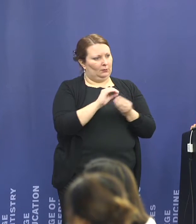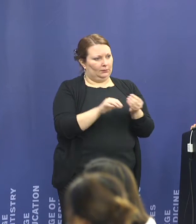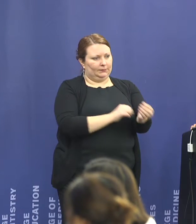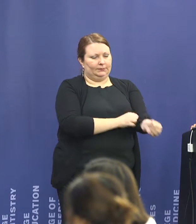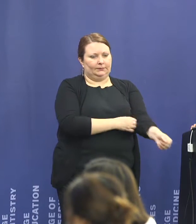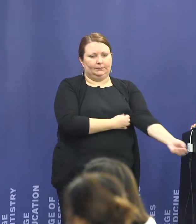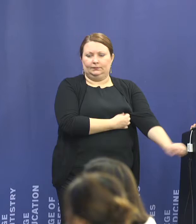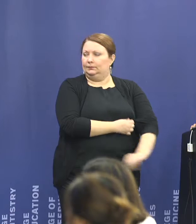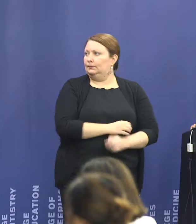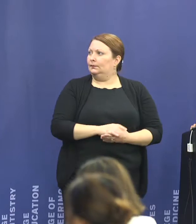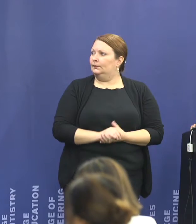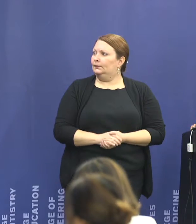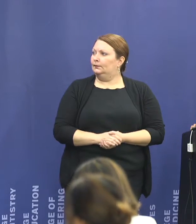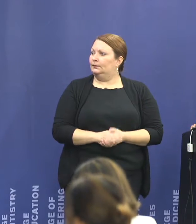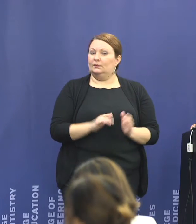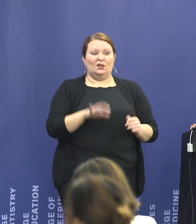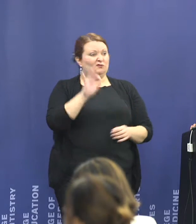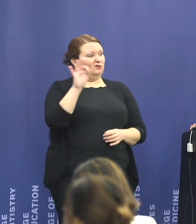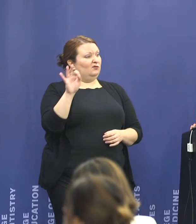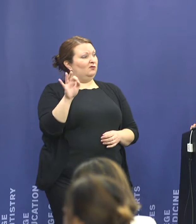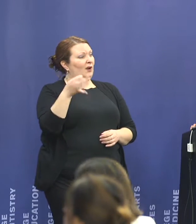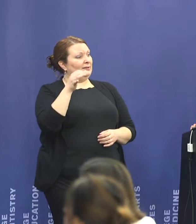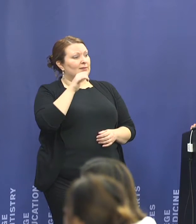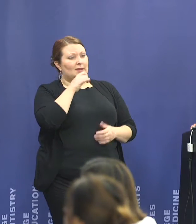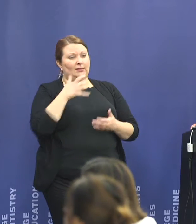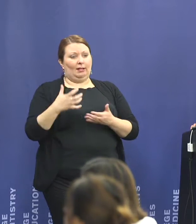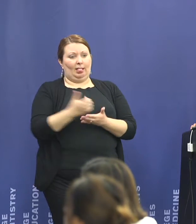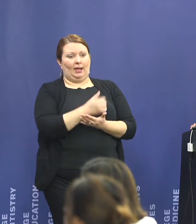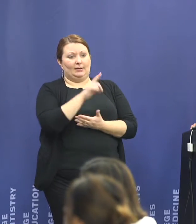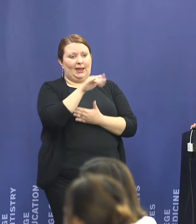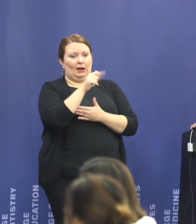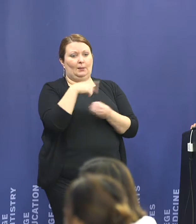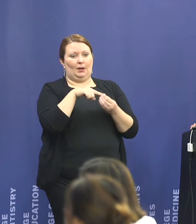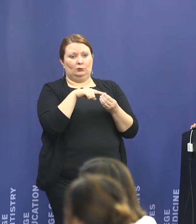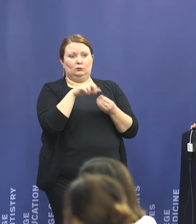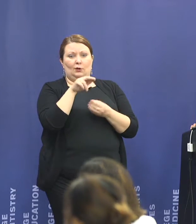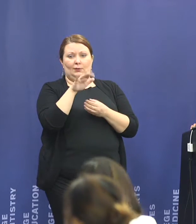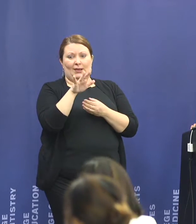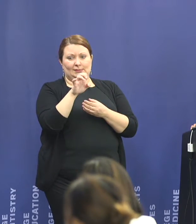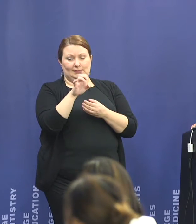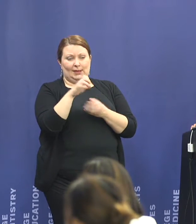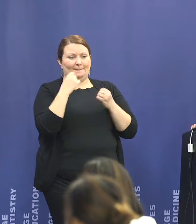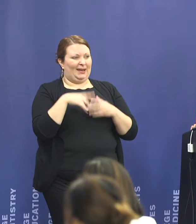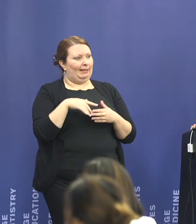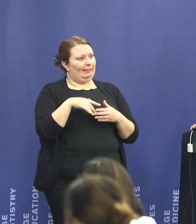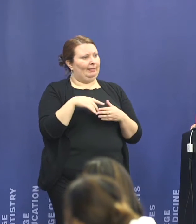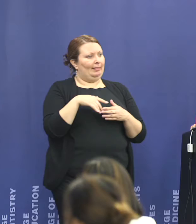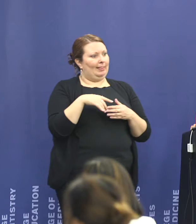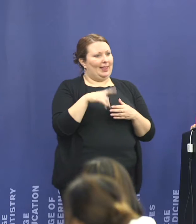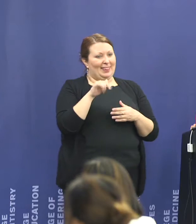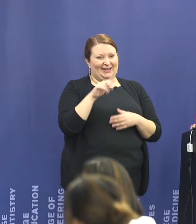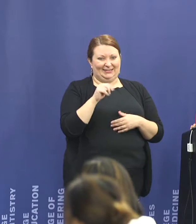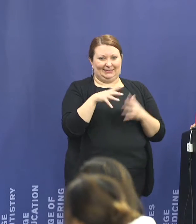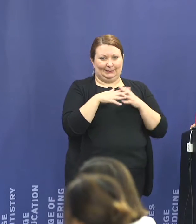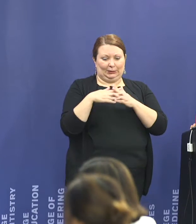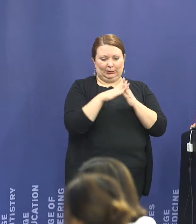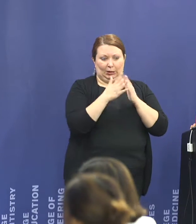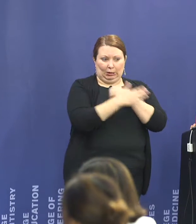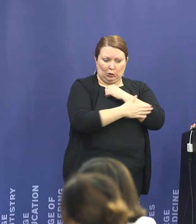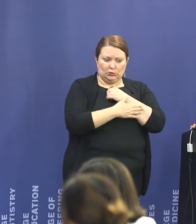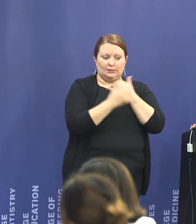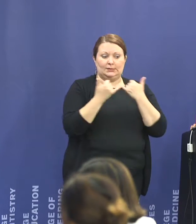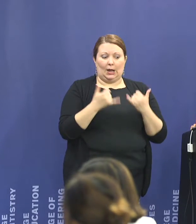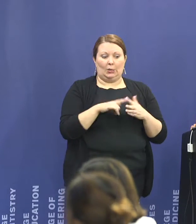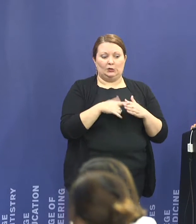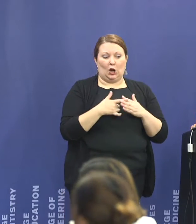Let's see. France doesn't collect any race data, right? Many Latin American countries are beginning